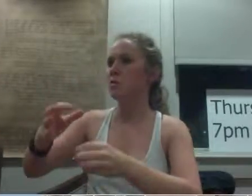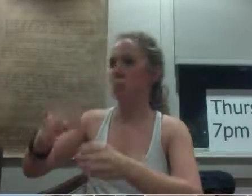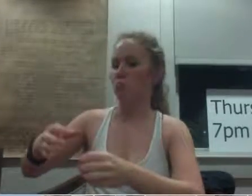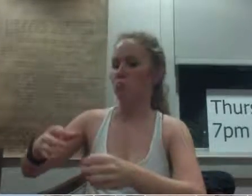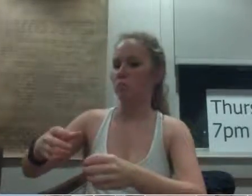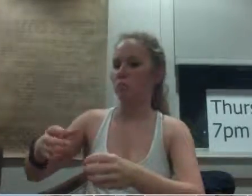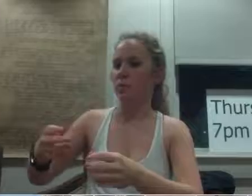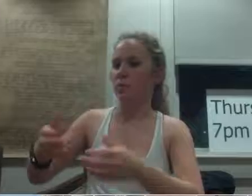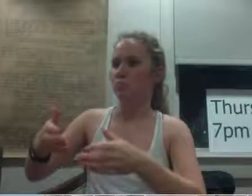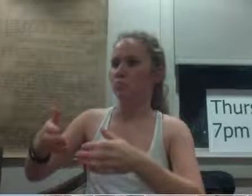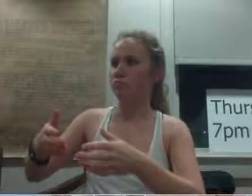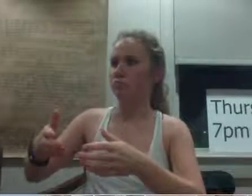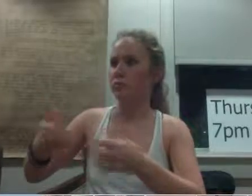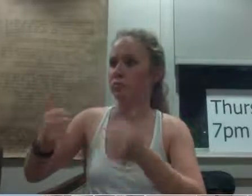Can a robot